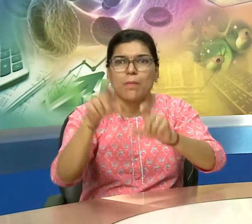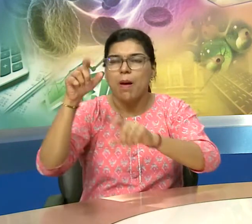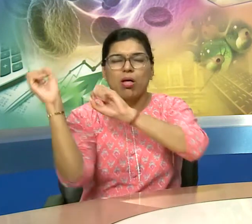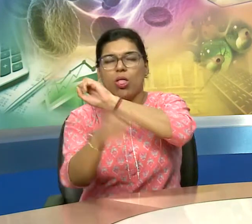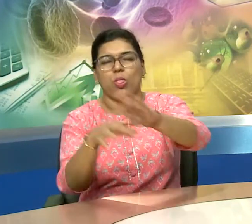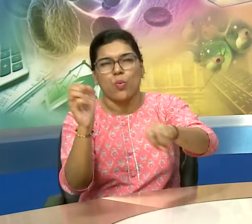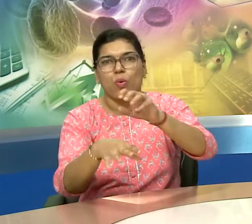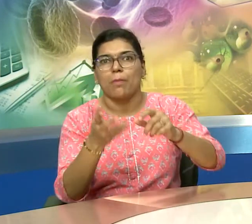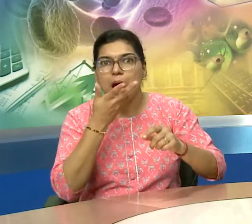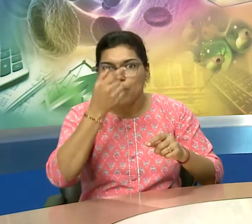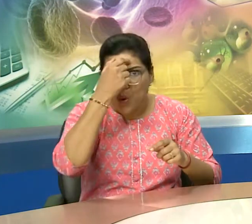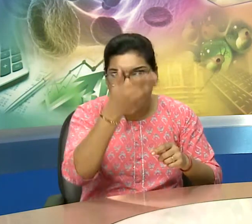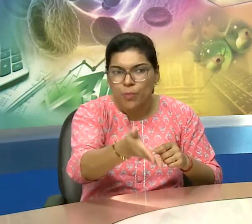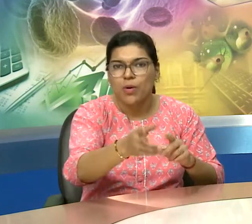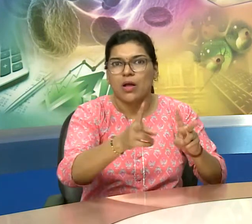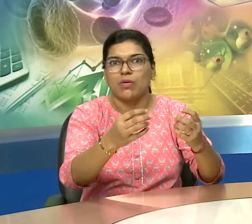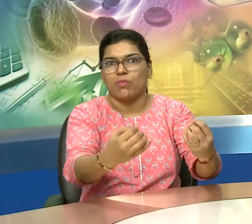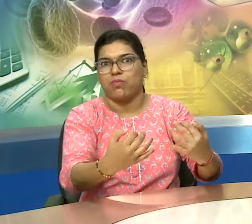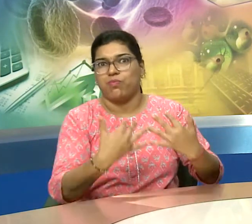the spread of epidemic diseases.